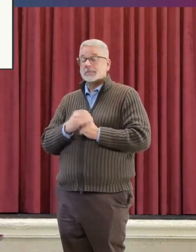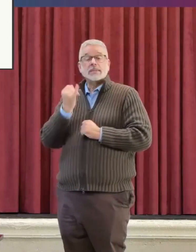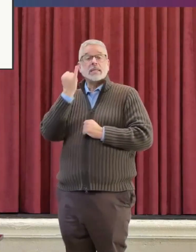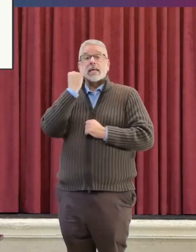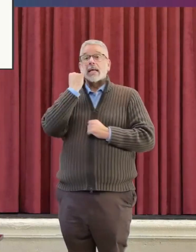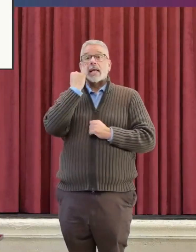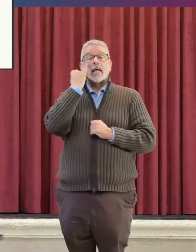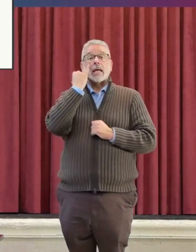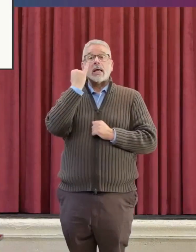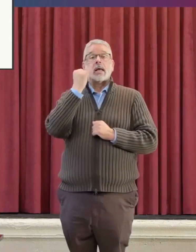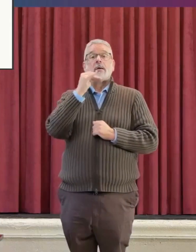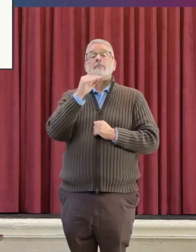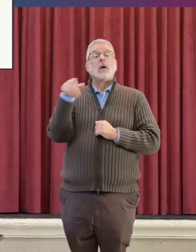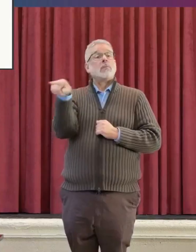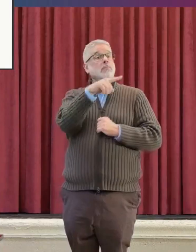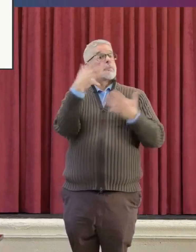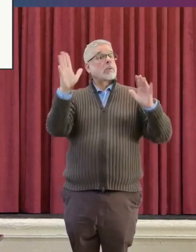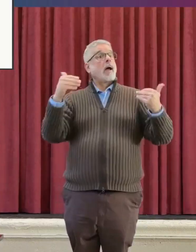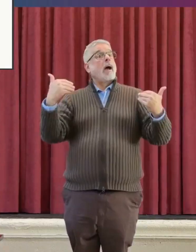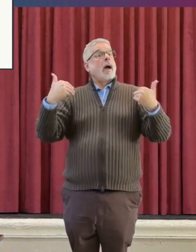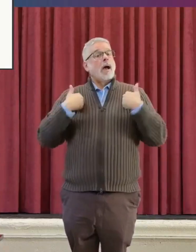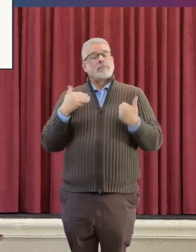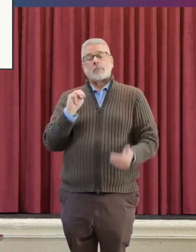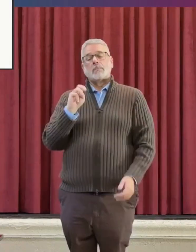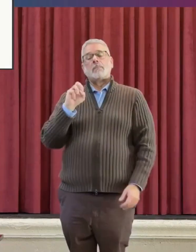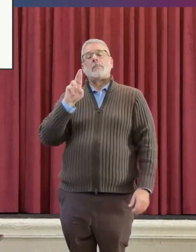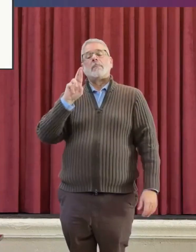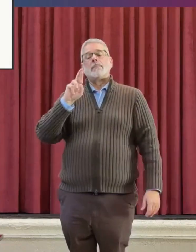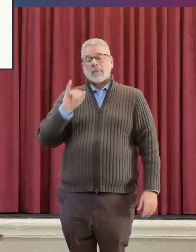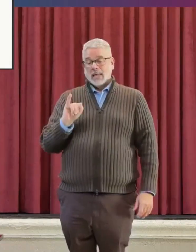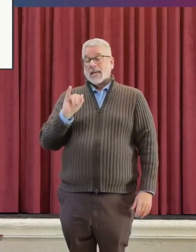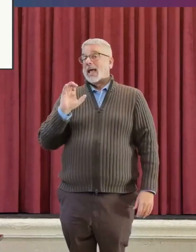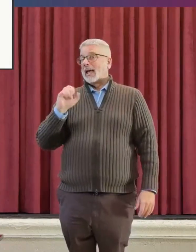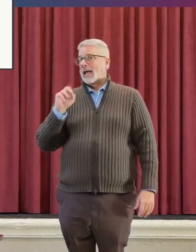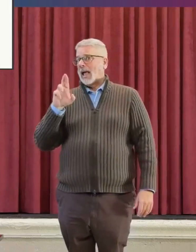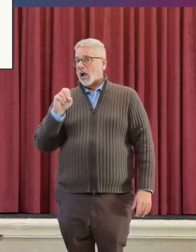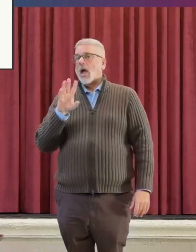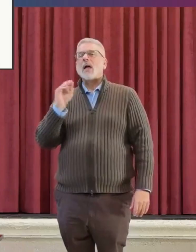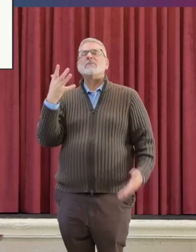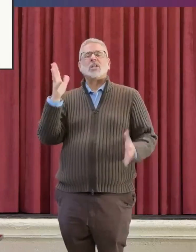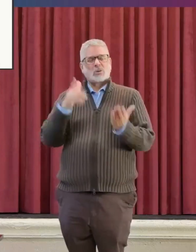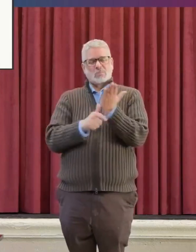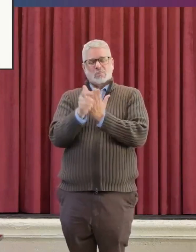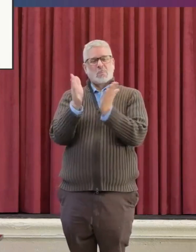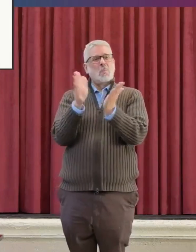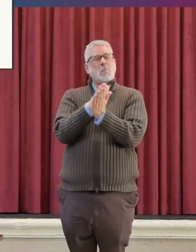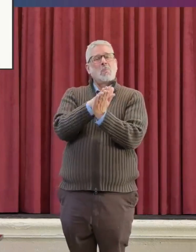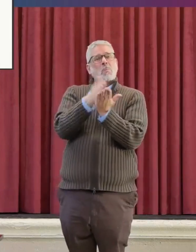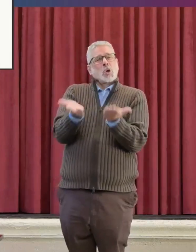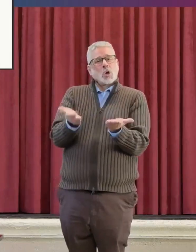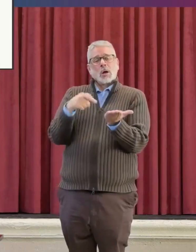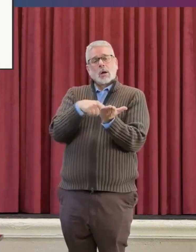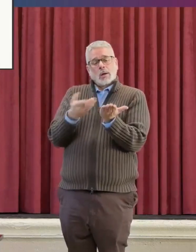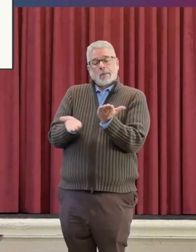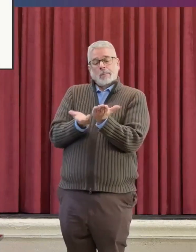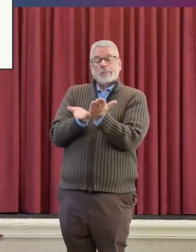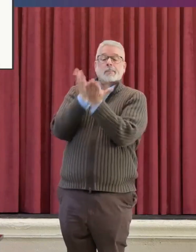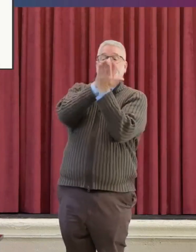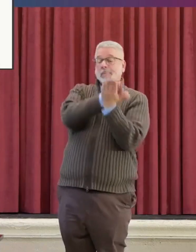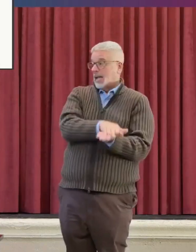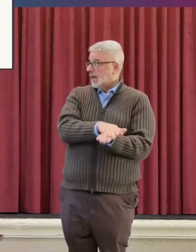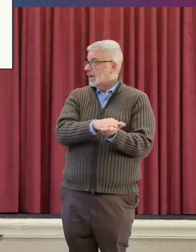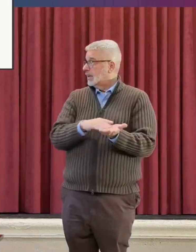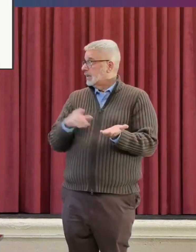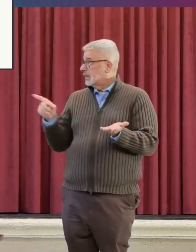you have Medicare already, you receive Medicare and You booklet, and in the back of the